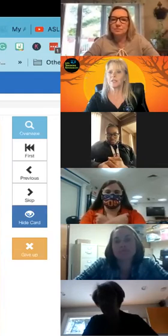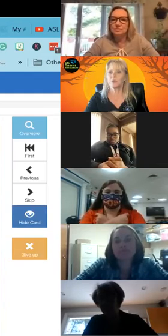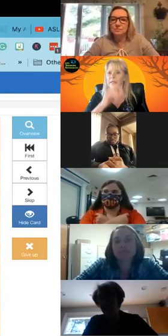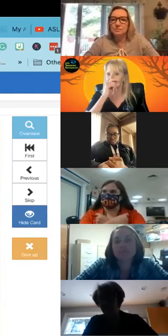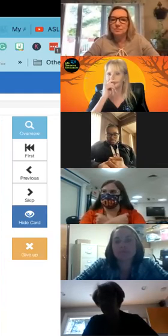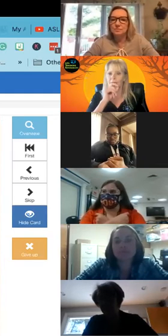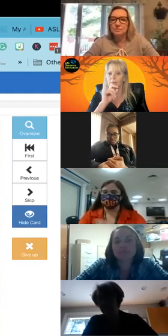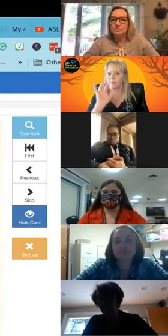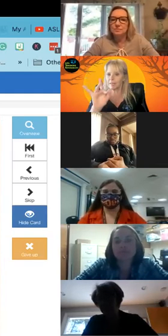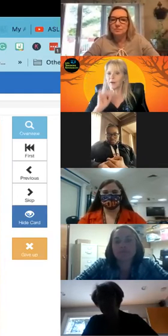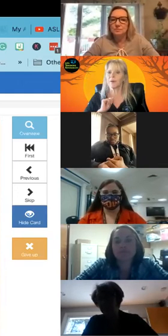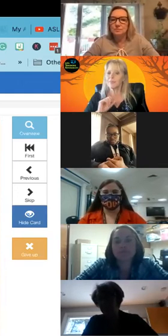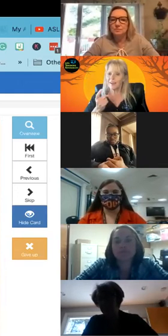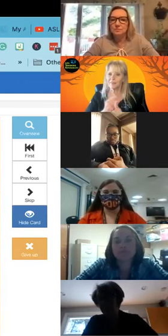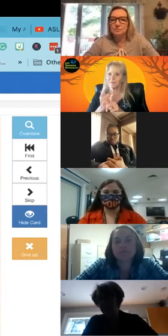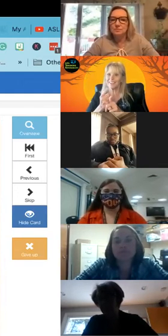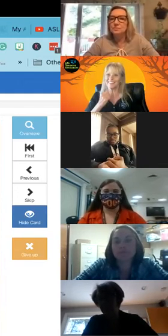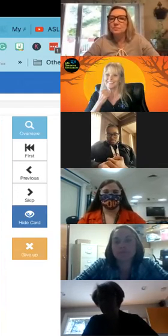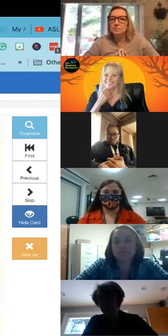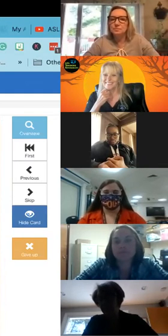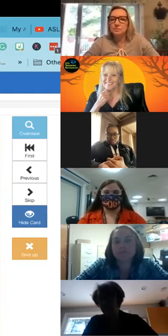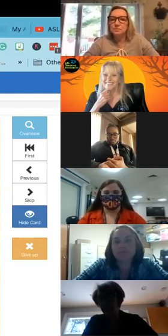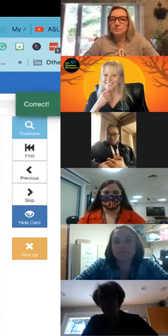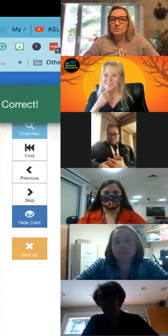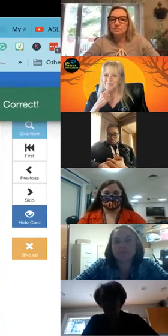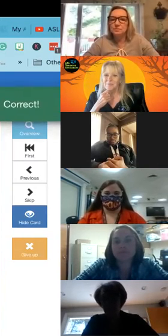here is you would hit the arrow. Yeah, right.